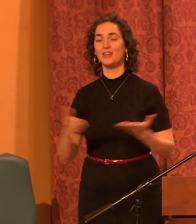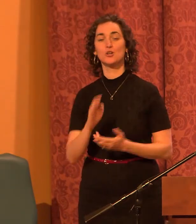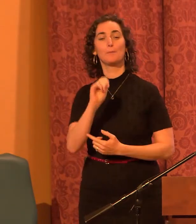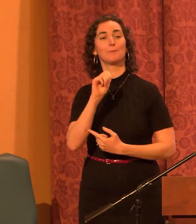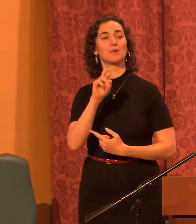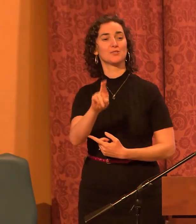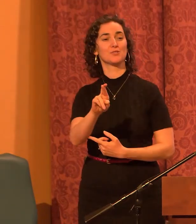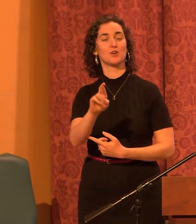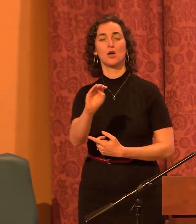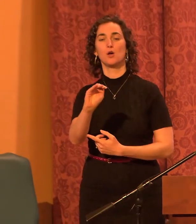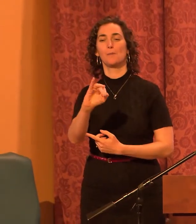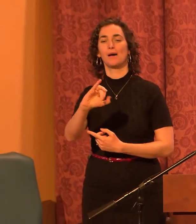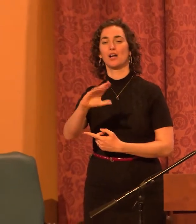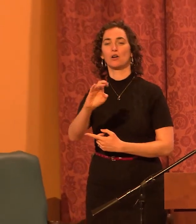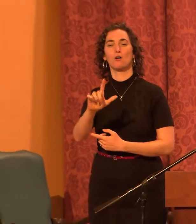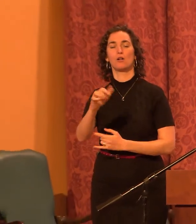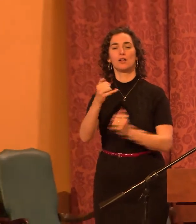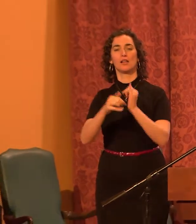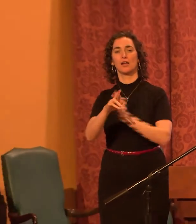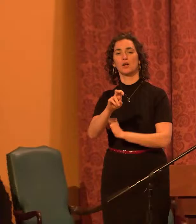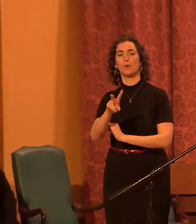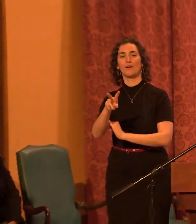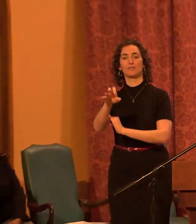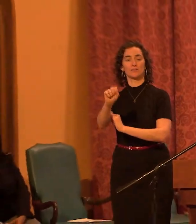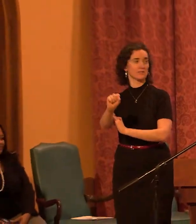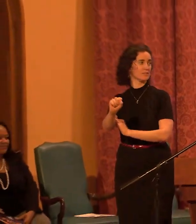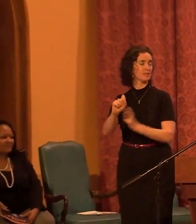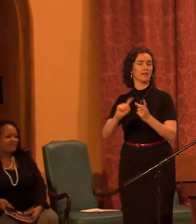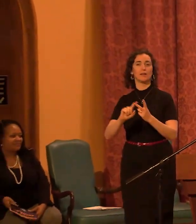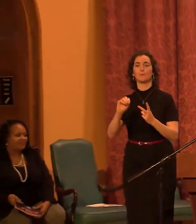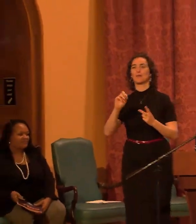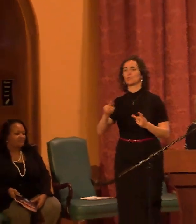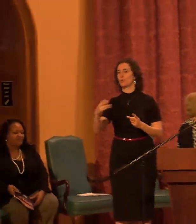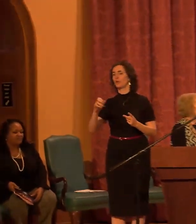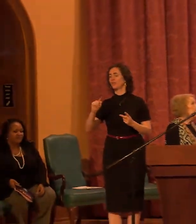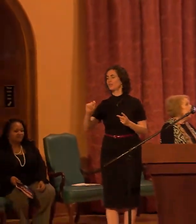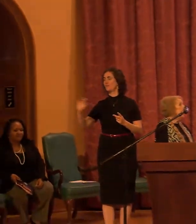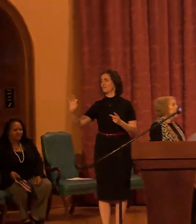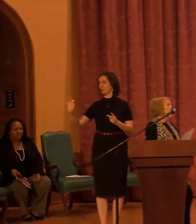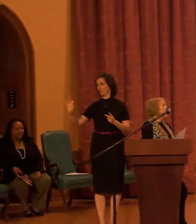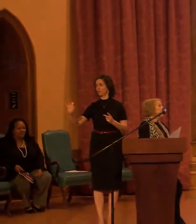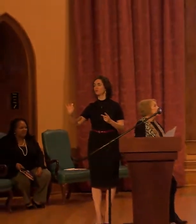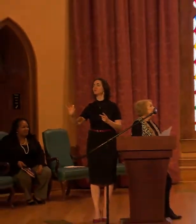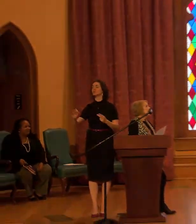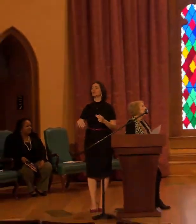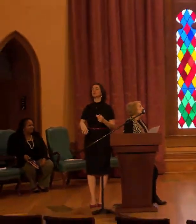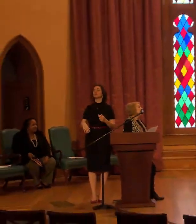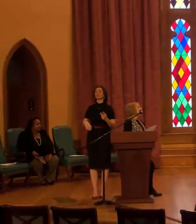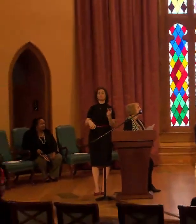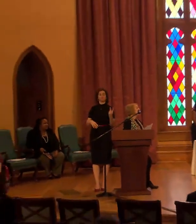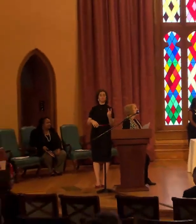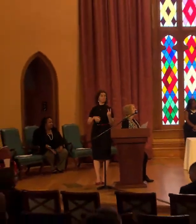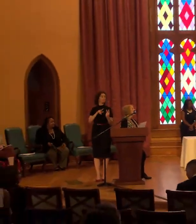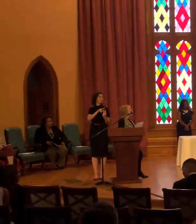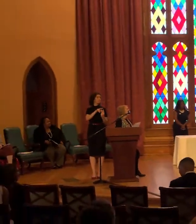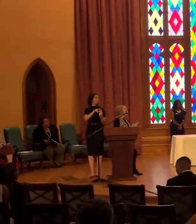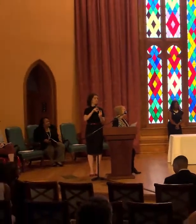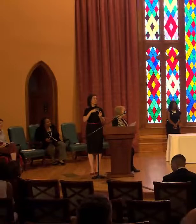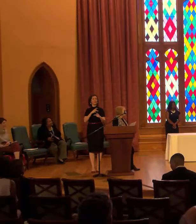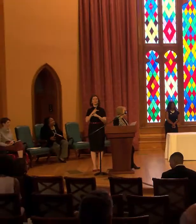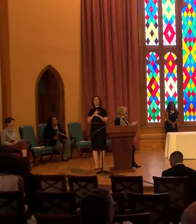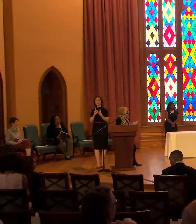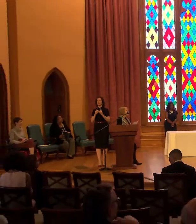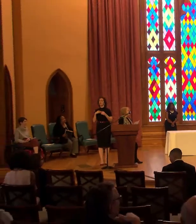Mr. Michael Reeves and Mr. Heath Futch to you. They keep this